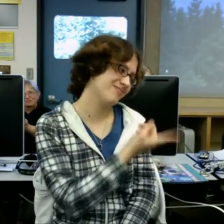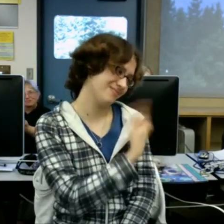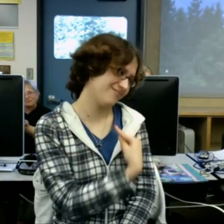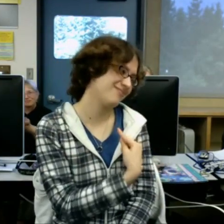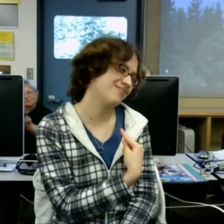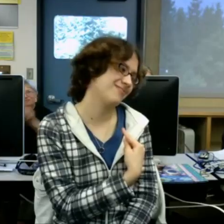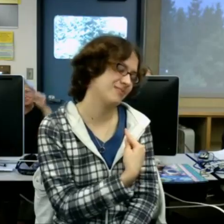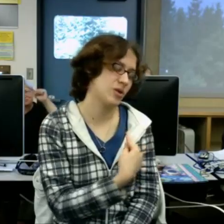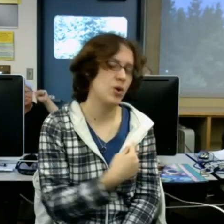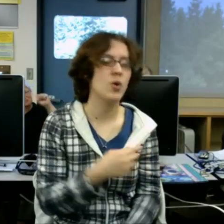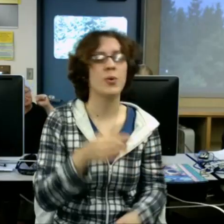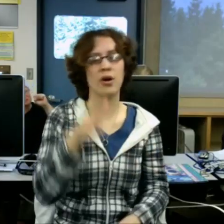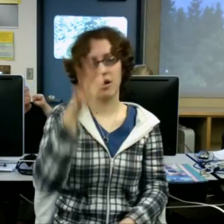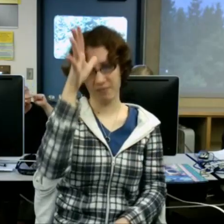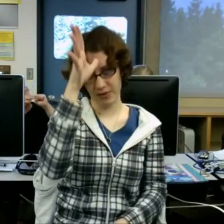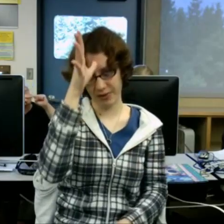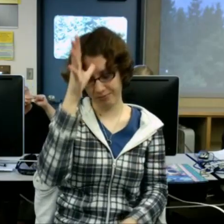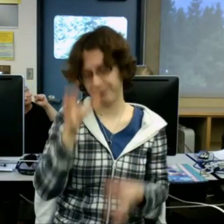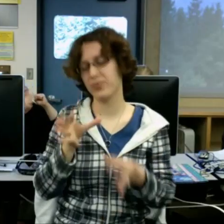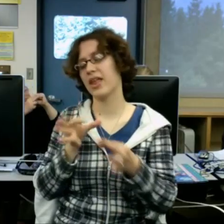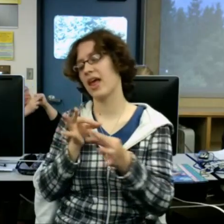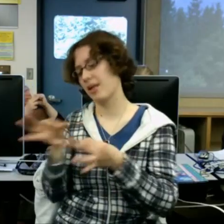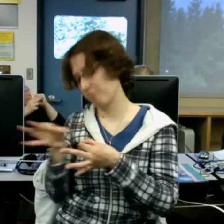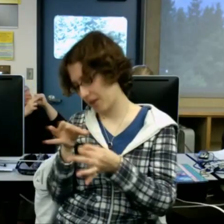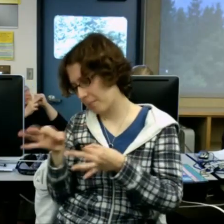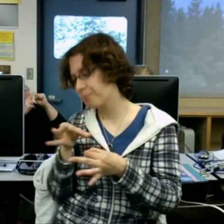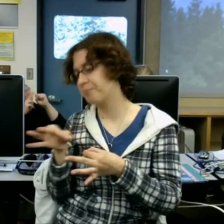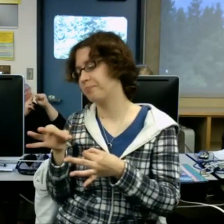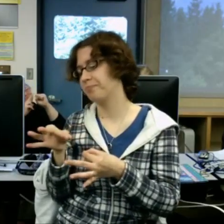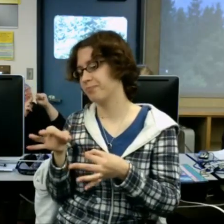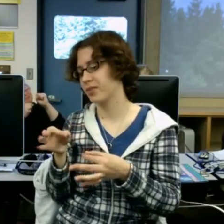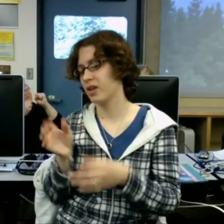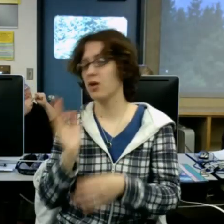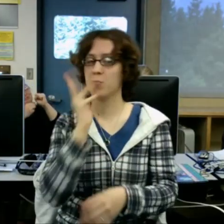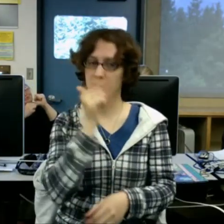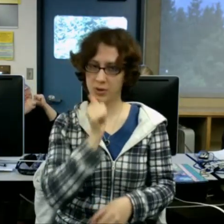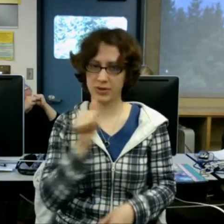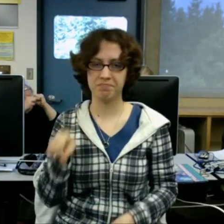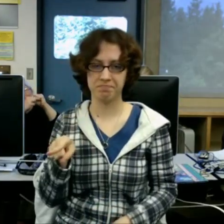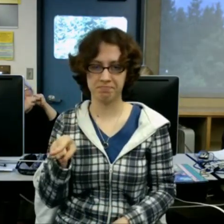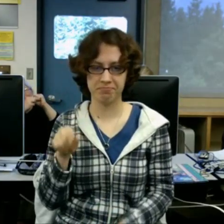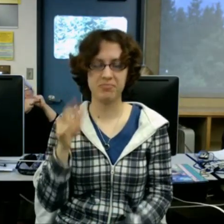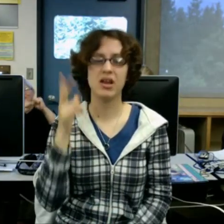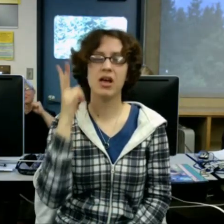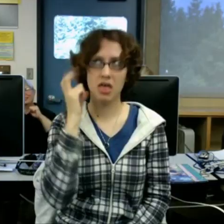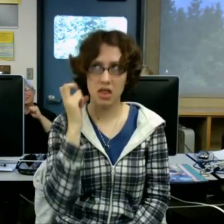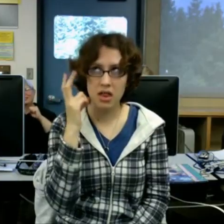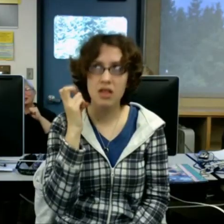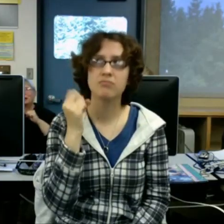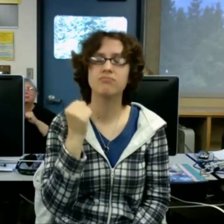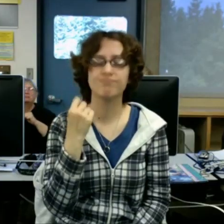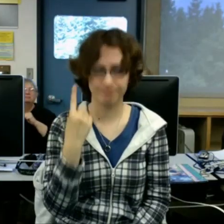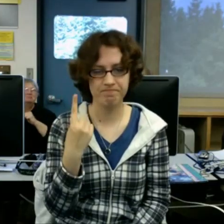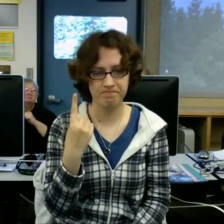said, tell me. So the father explained to Beauty, and she listened and